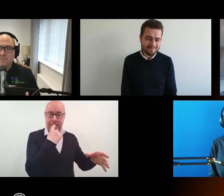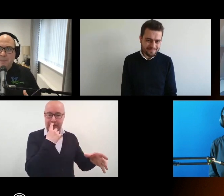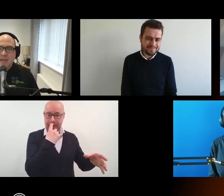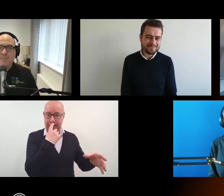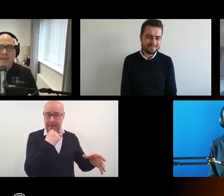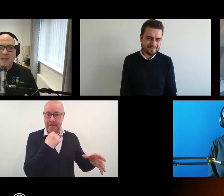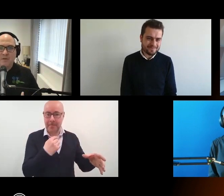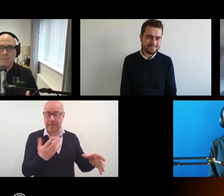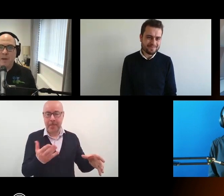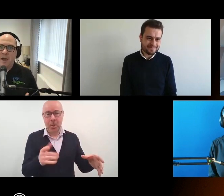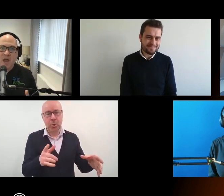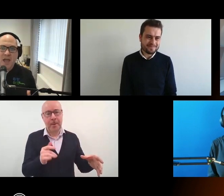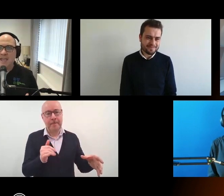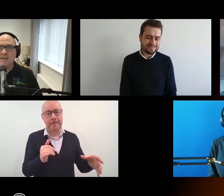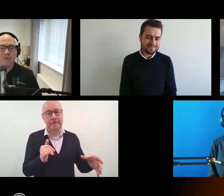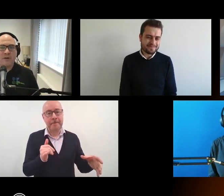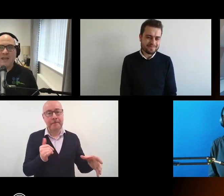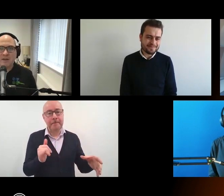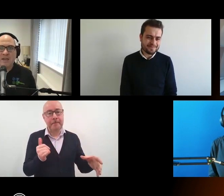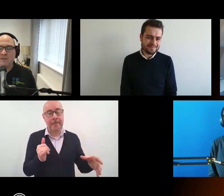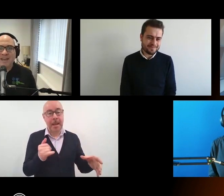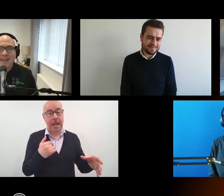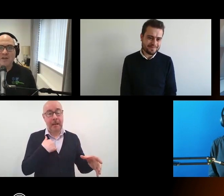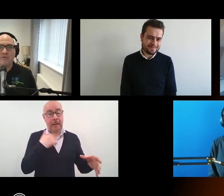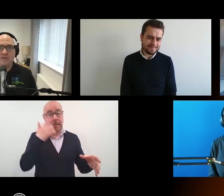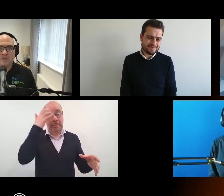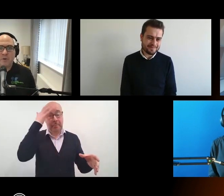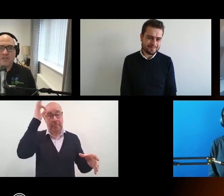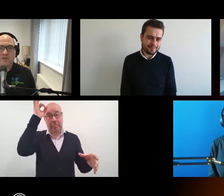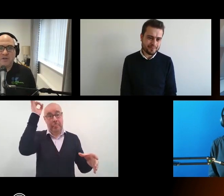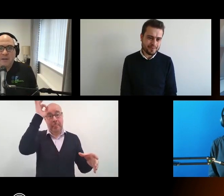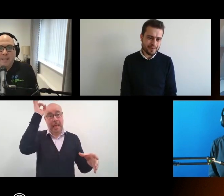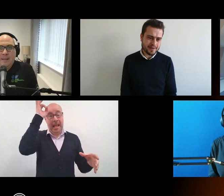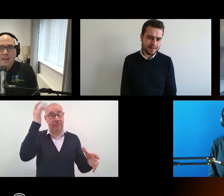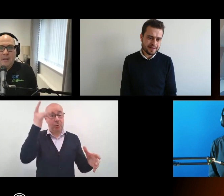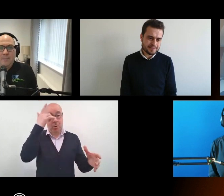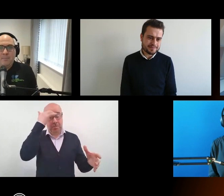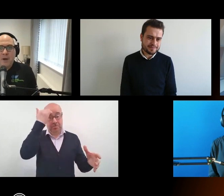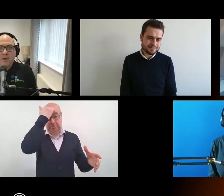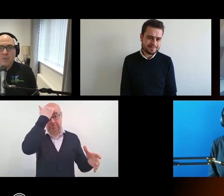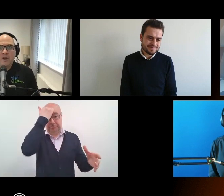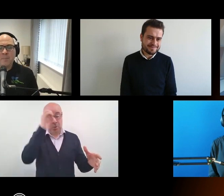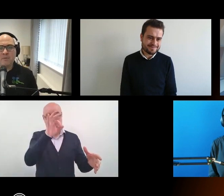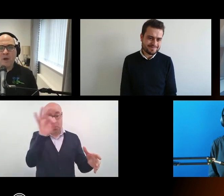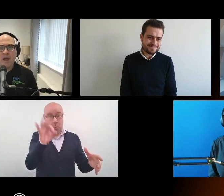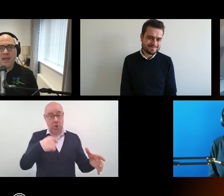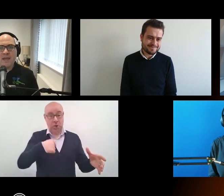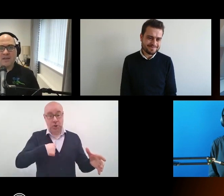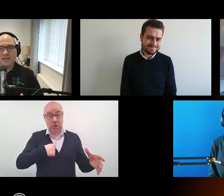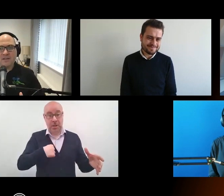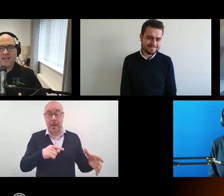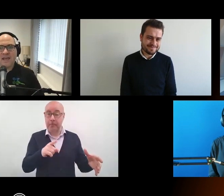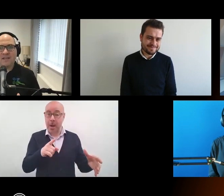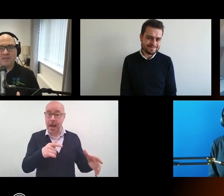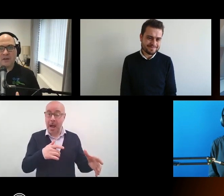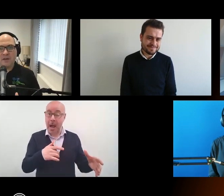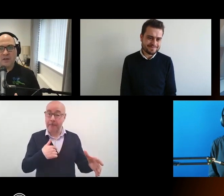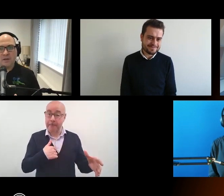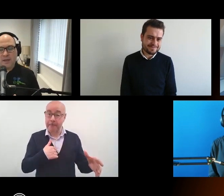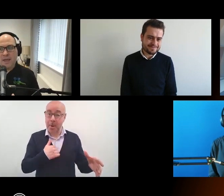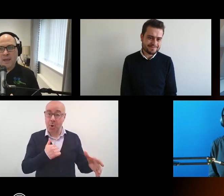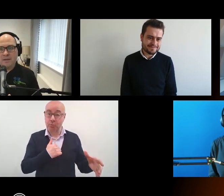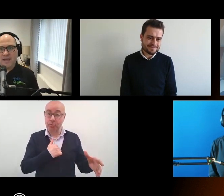Mm-hmm. This may be a naive or an ignorant question, but would I be right in saying